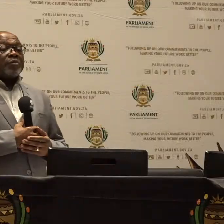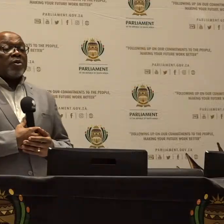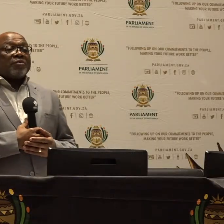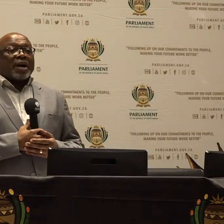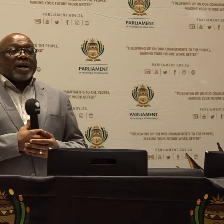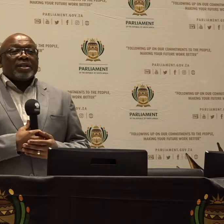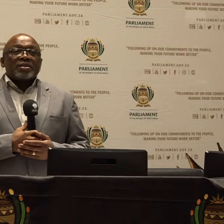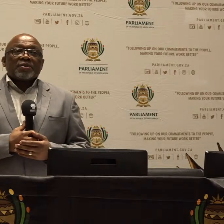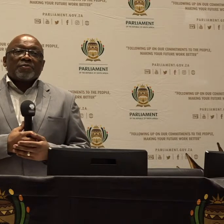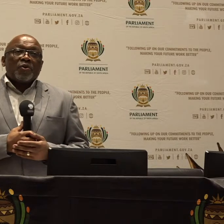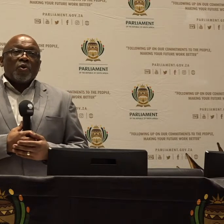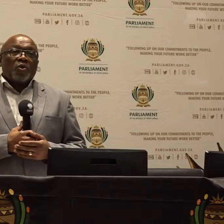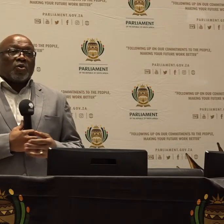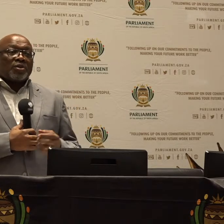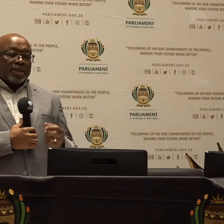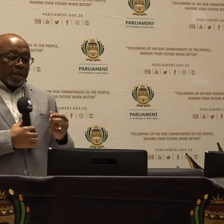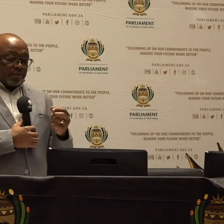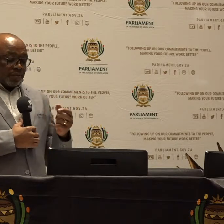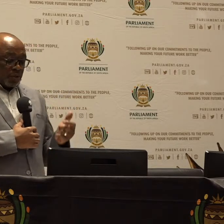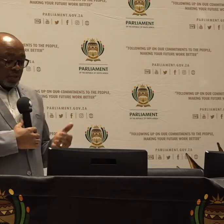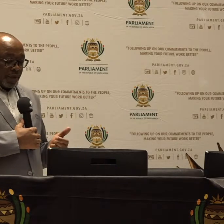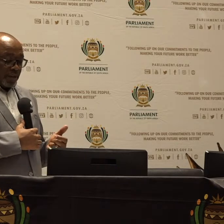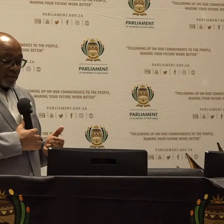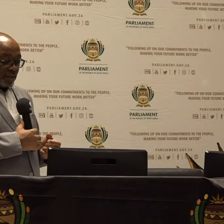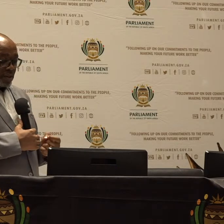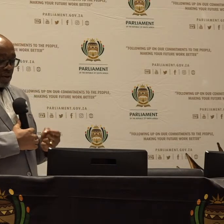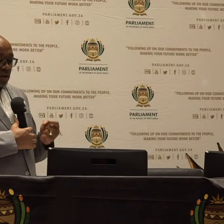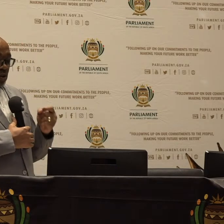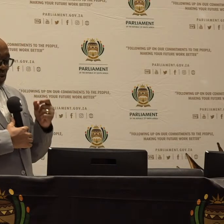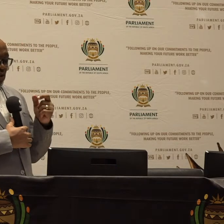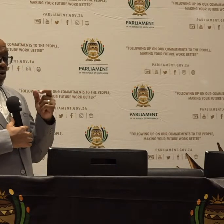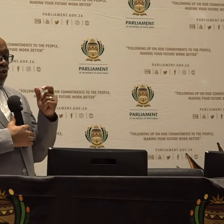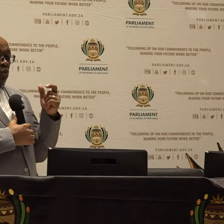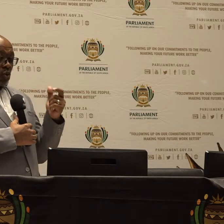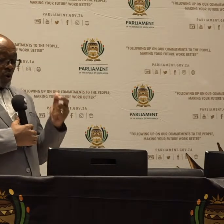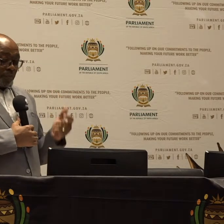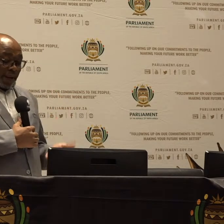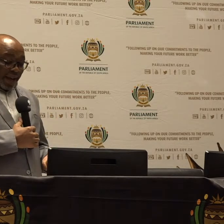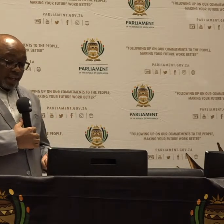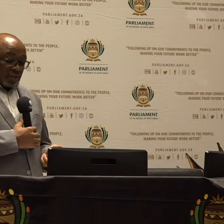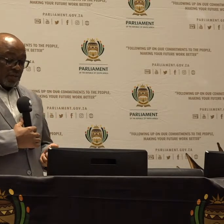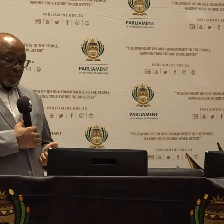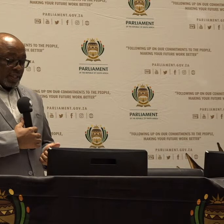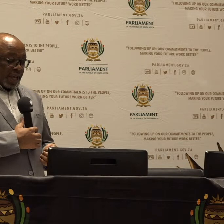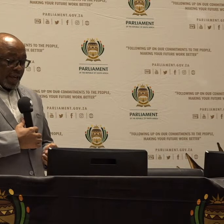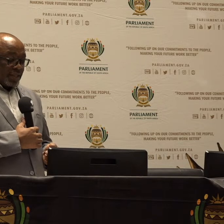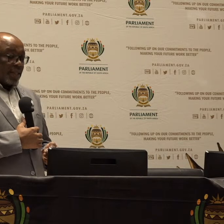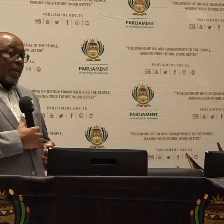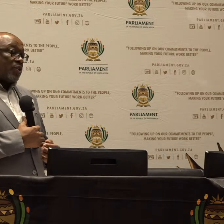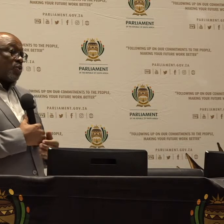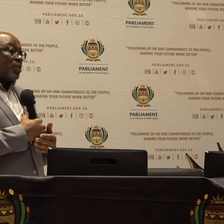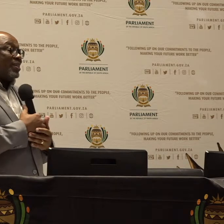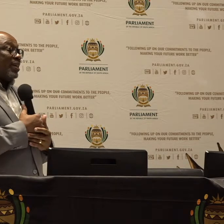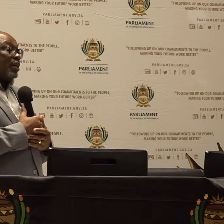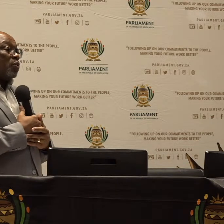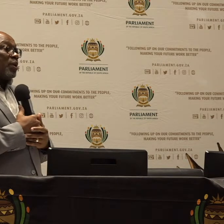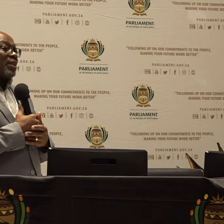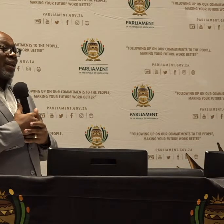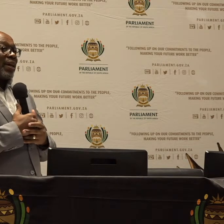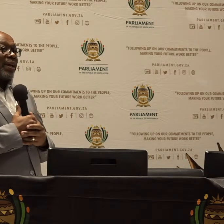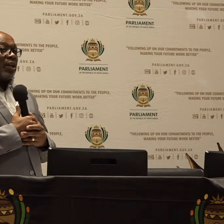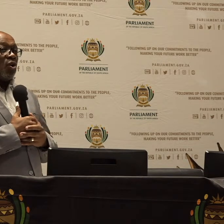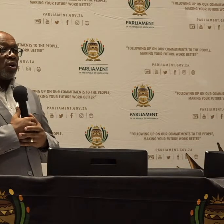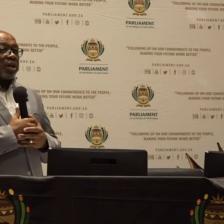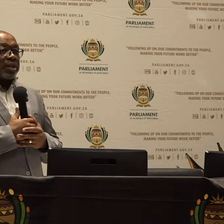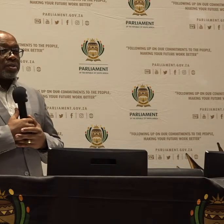it provides for the enforcement to compliance of this act and to deal